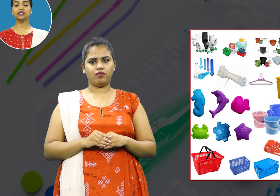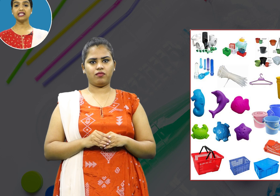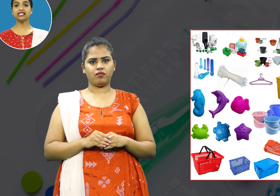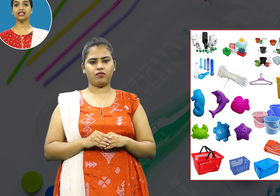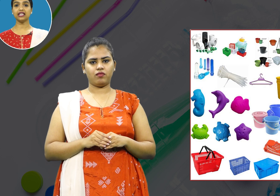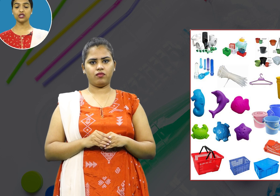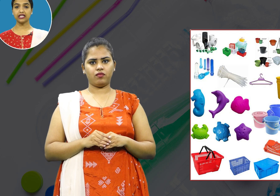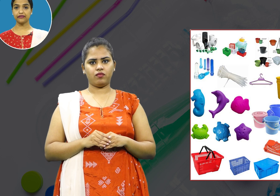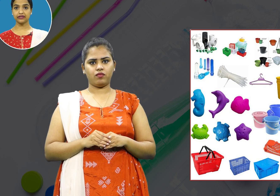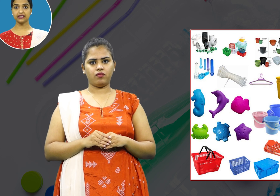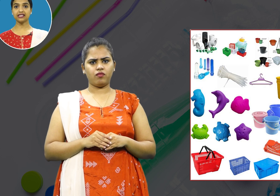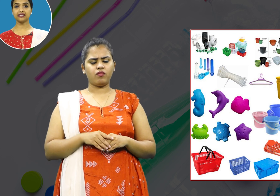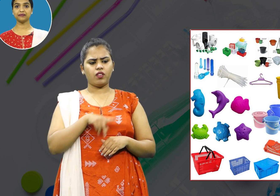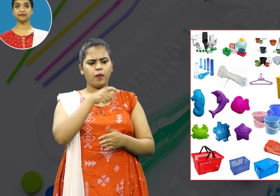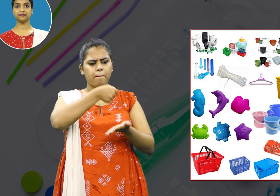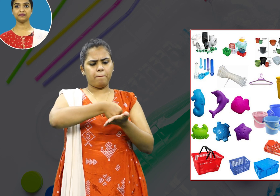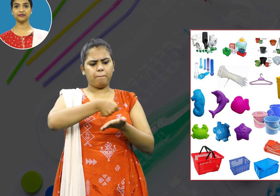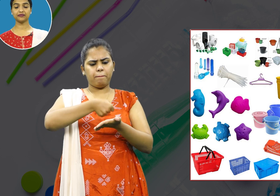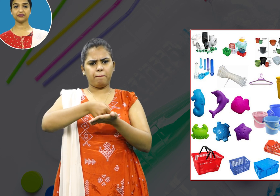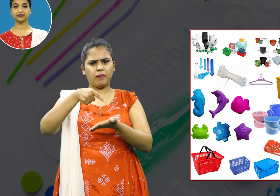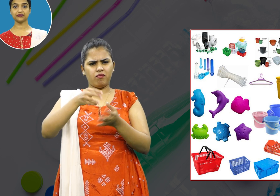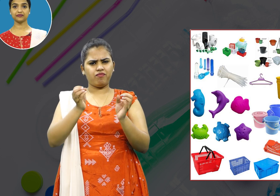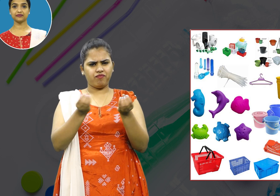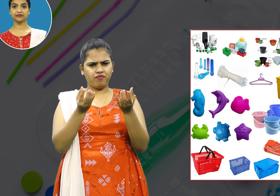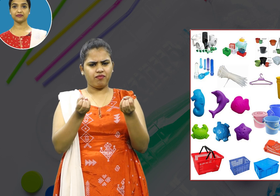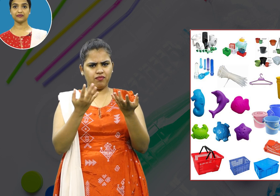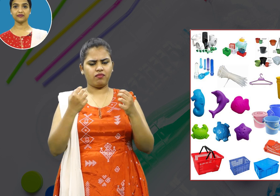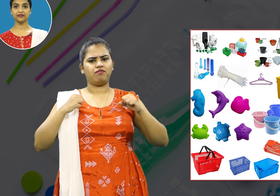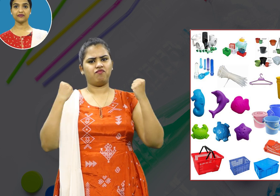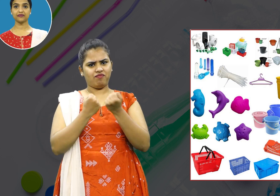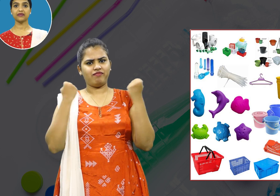Based on these initial efforts,